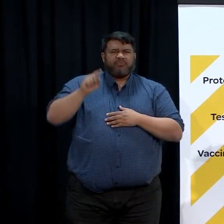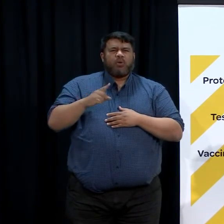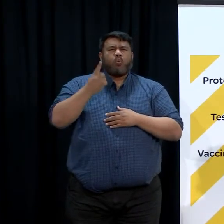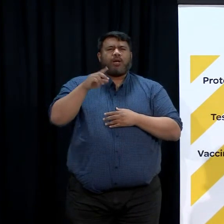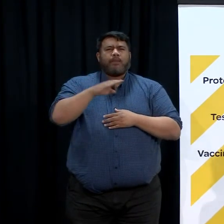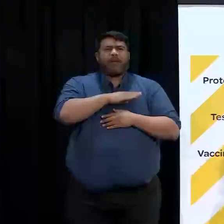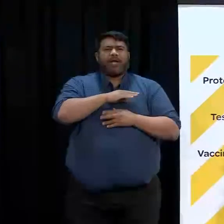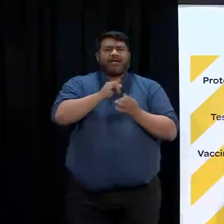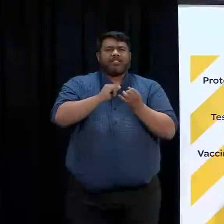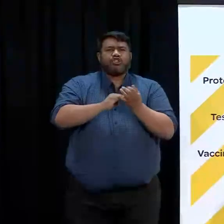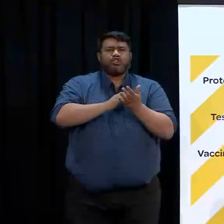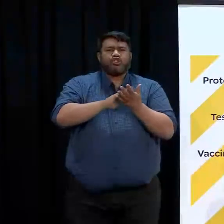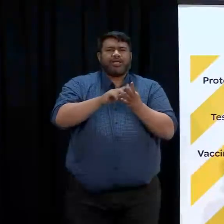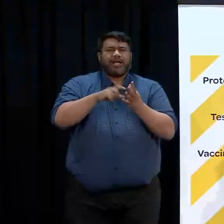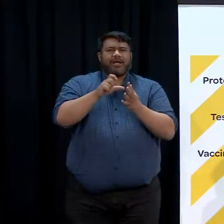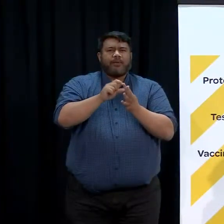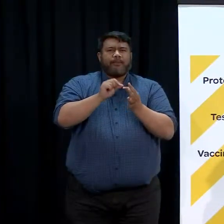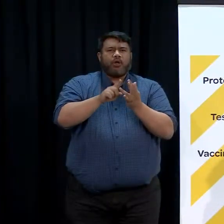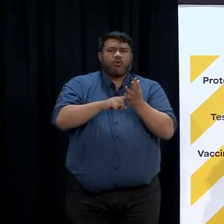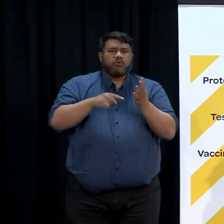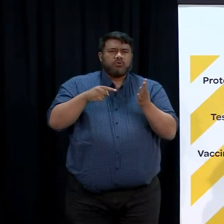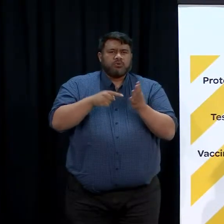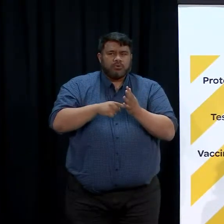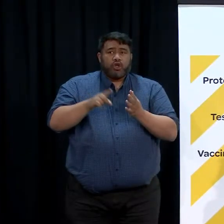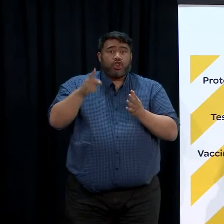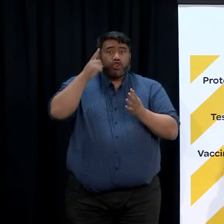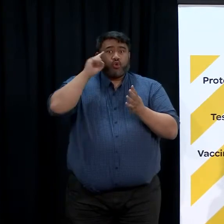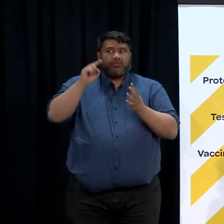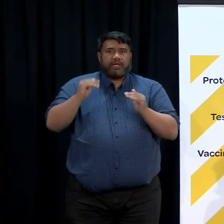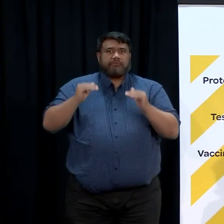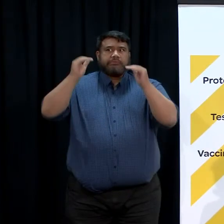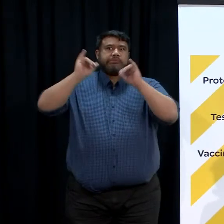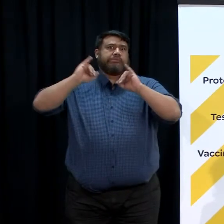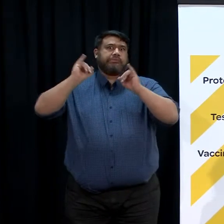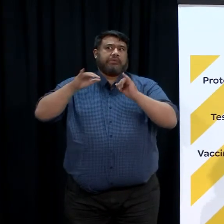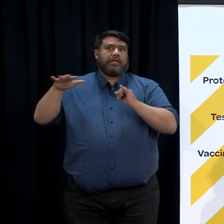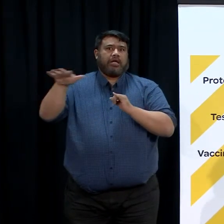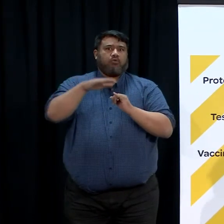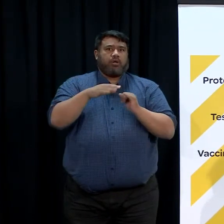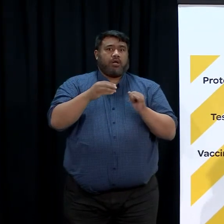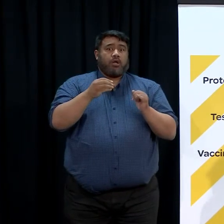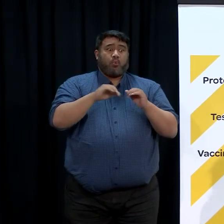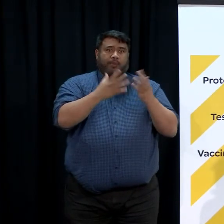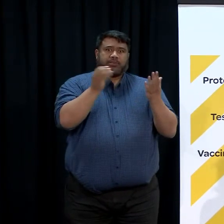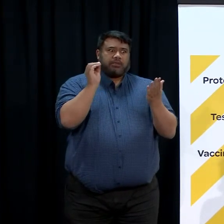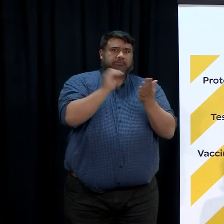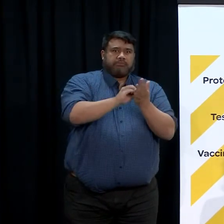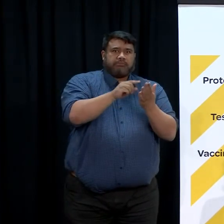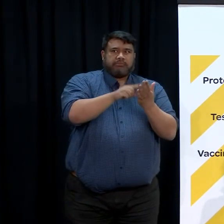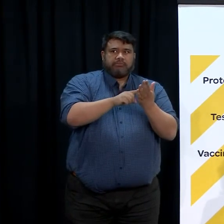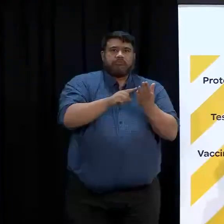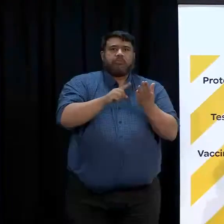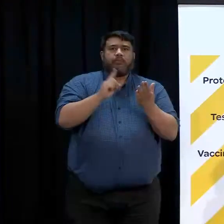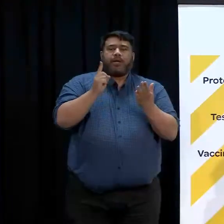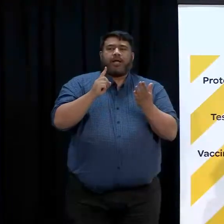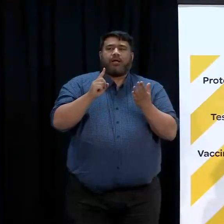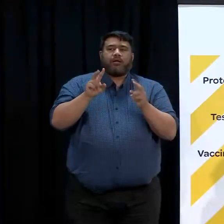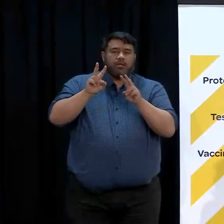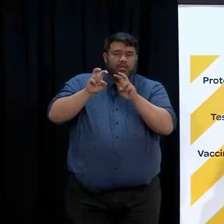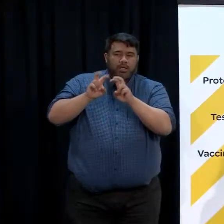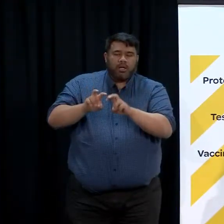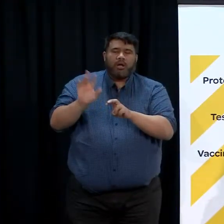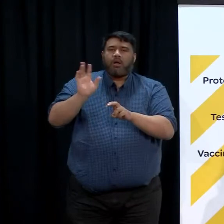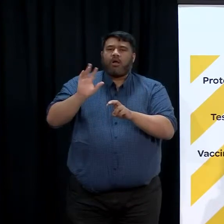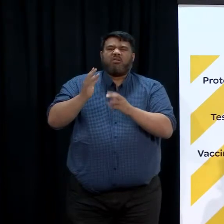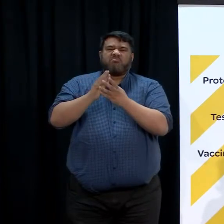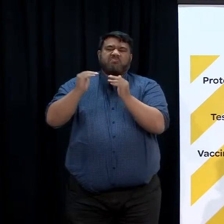of interest. It's now been reclassified as an exposure event and been taken down from the Ministry of Health website. Having looked further into the event,